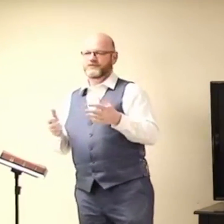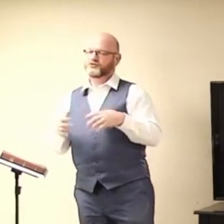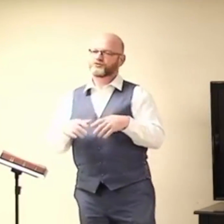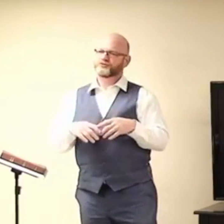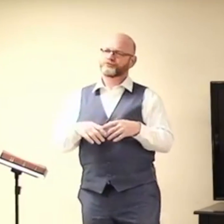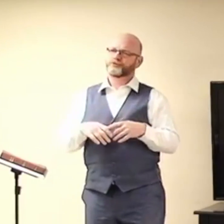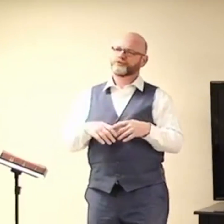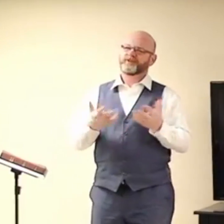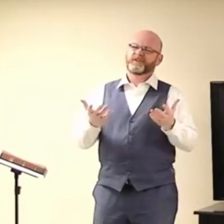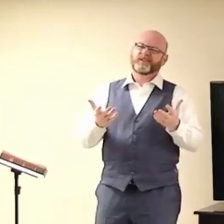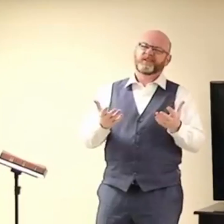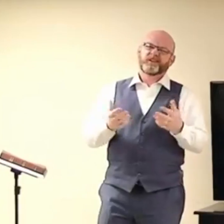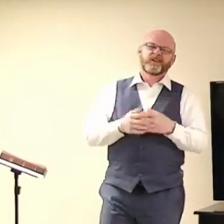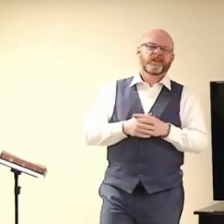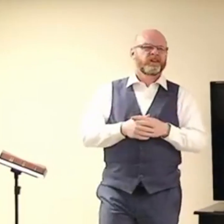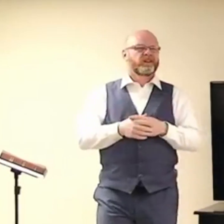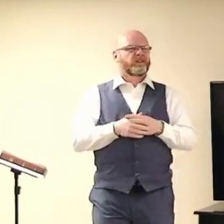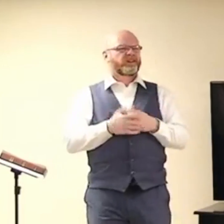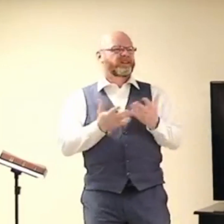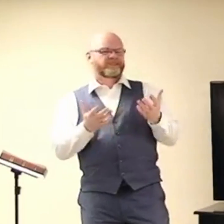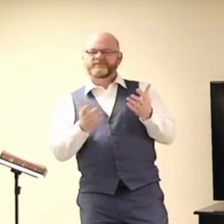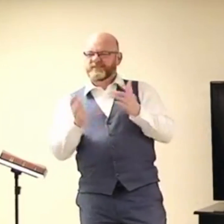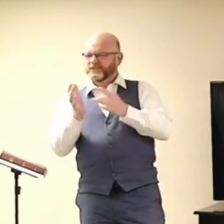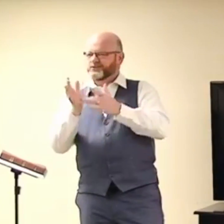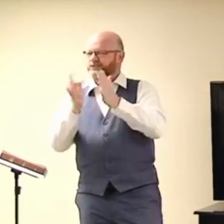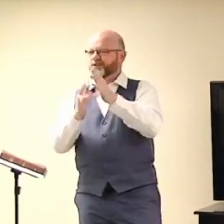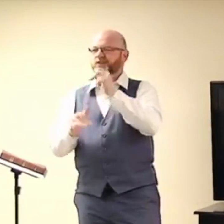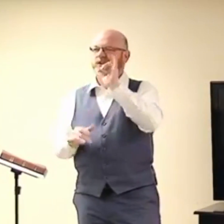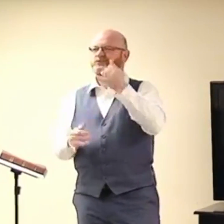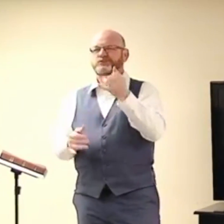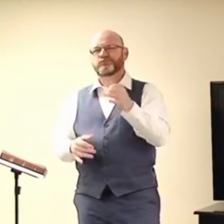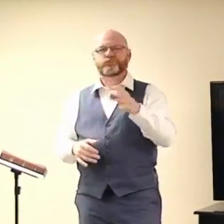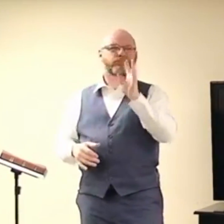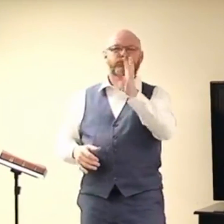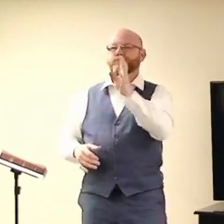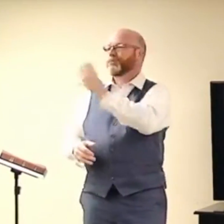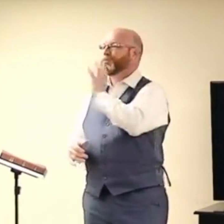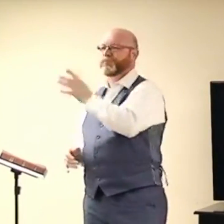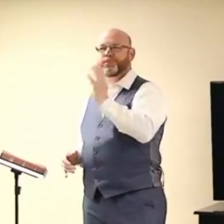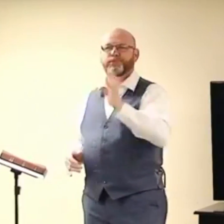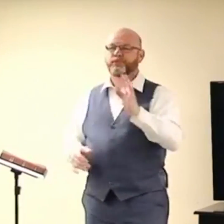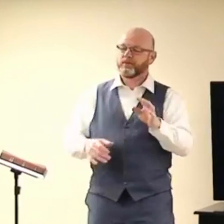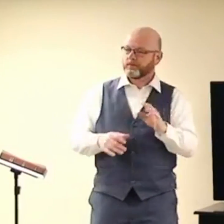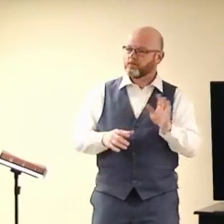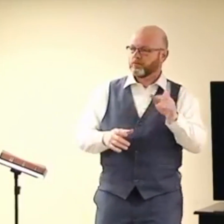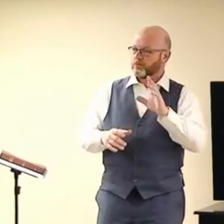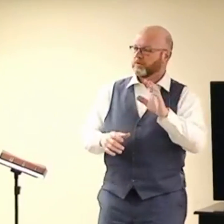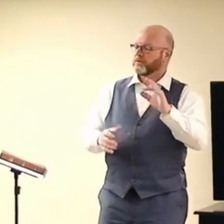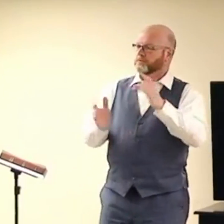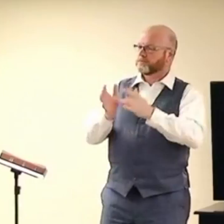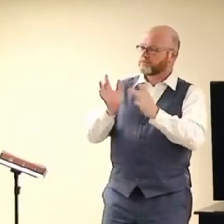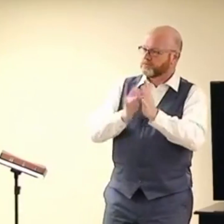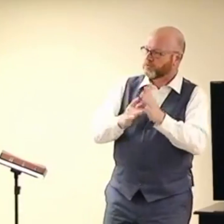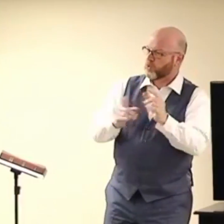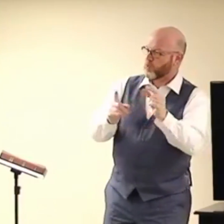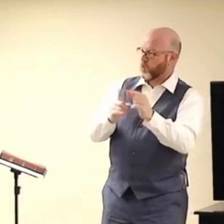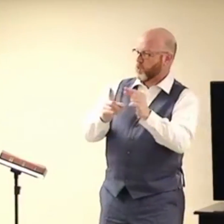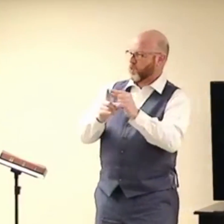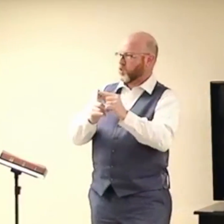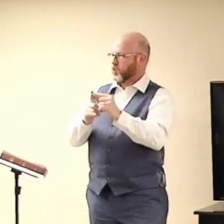really fit his life, the way he lived. You know, Jesus didn't talk just